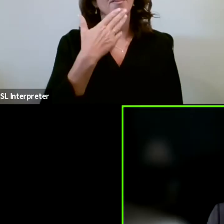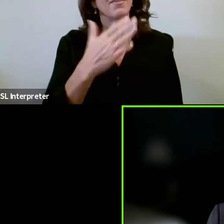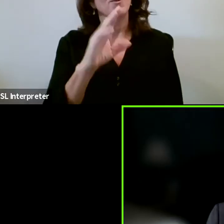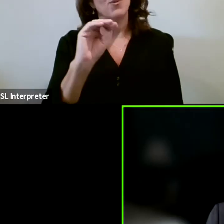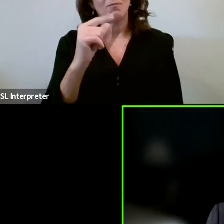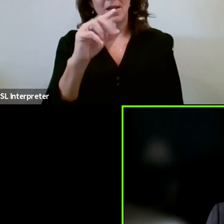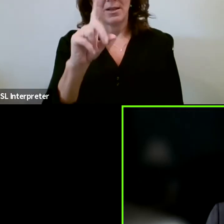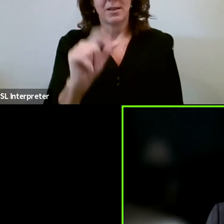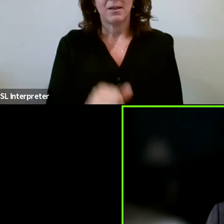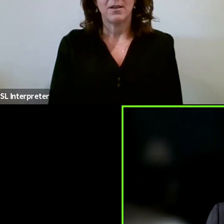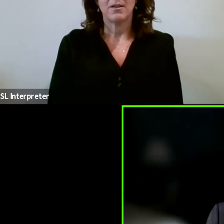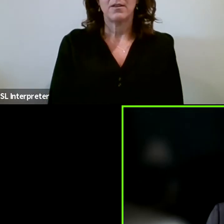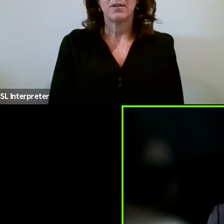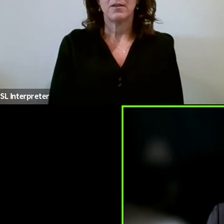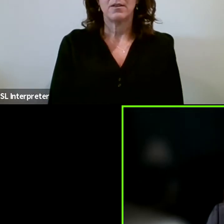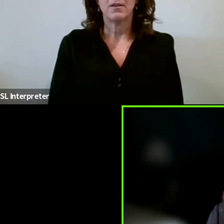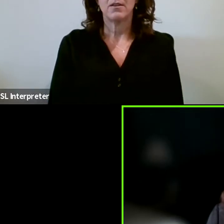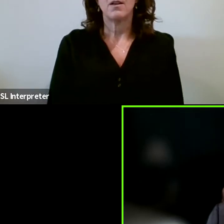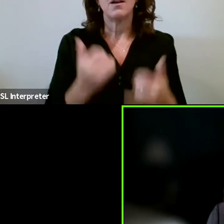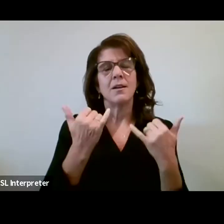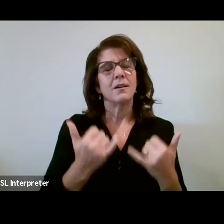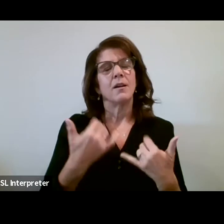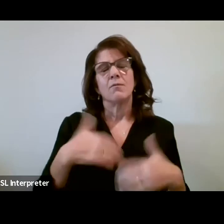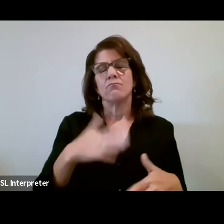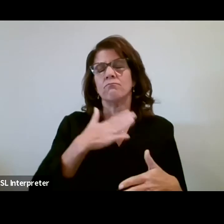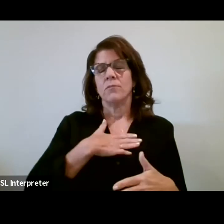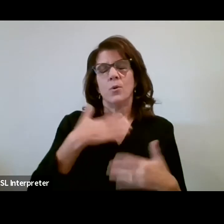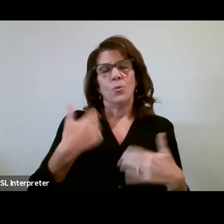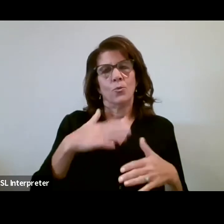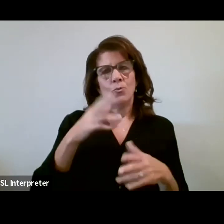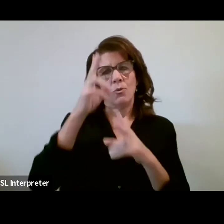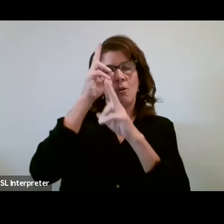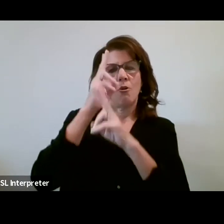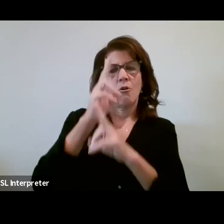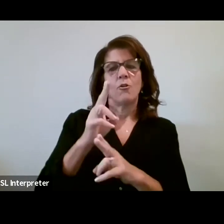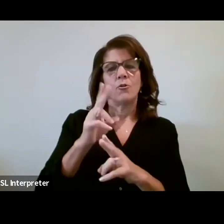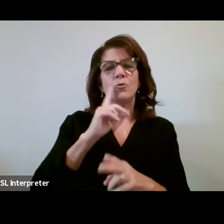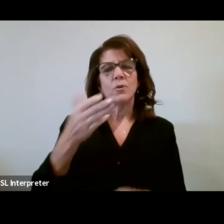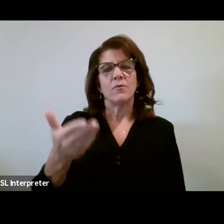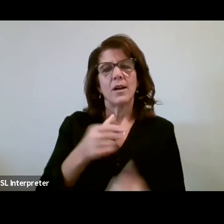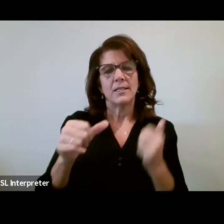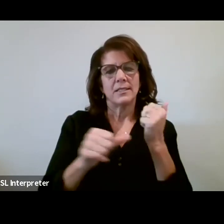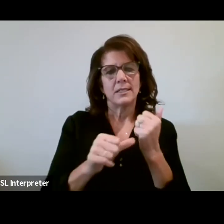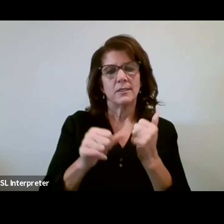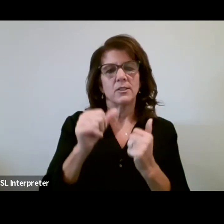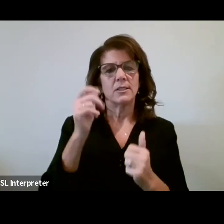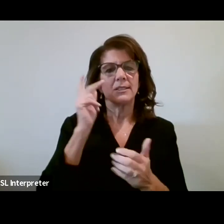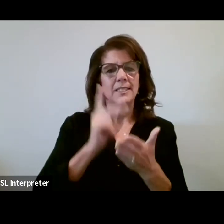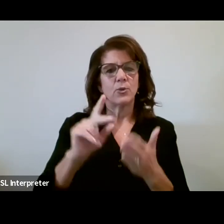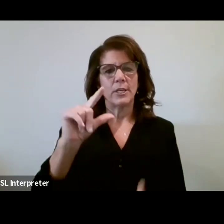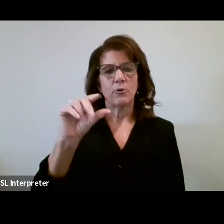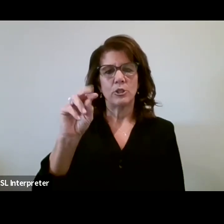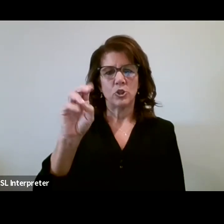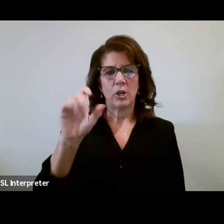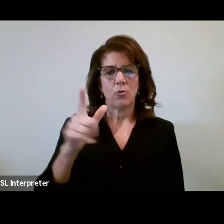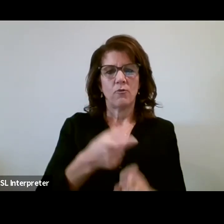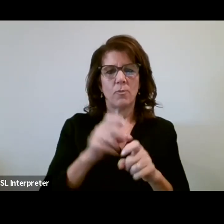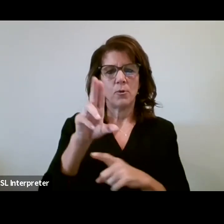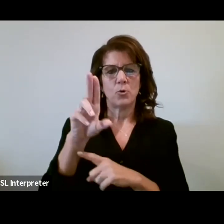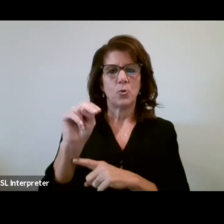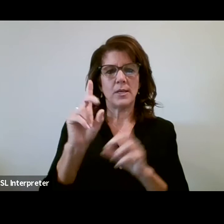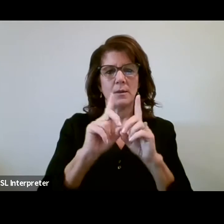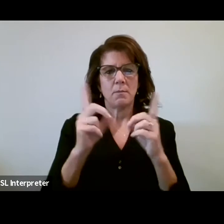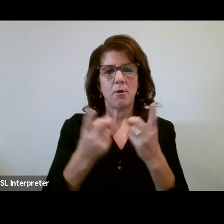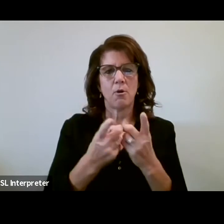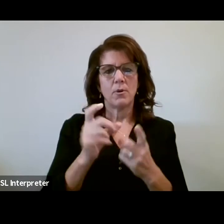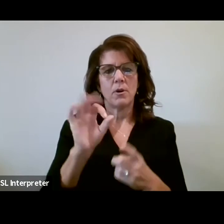Magda. It is now my great honor to invite the Assistant Secretary General from the UN